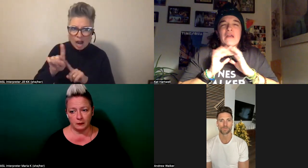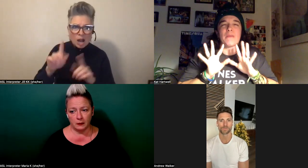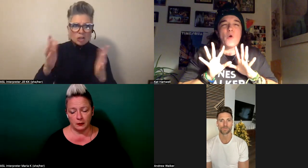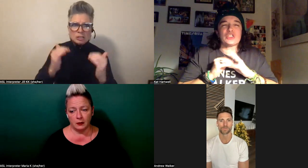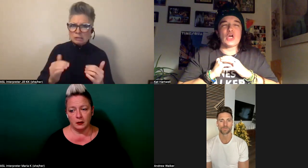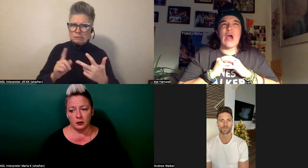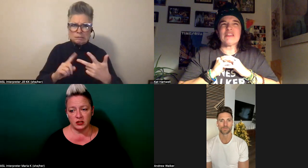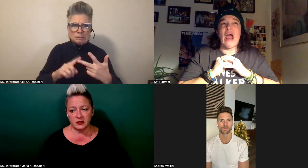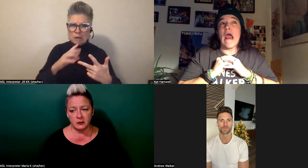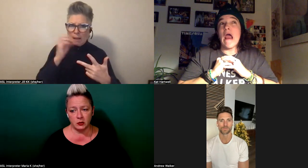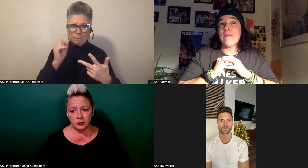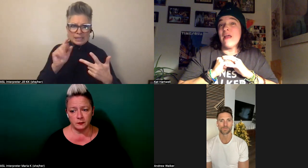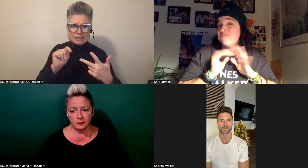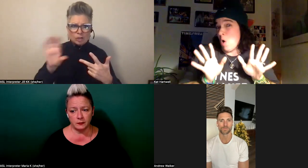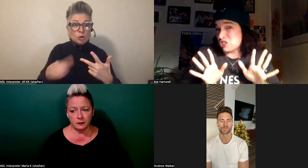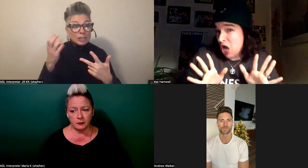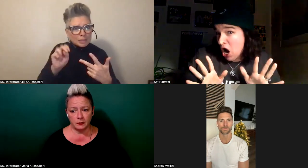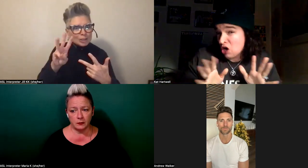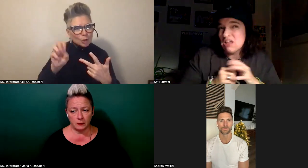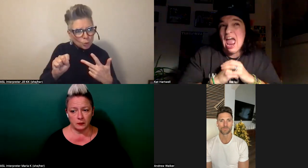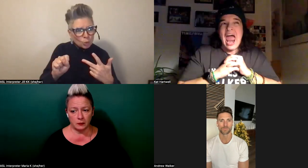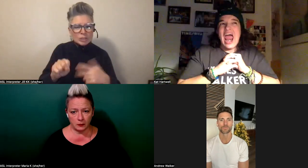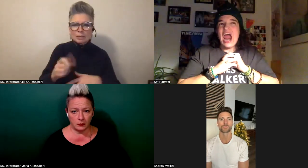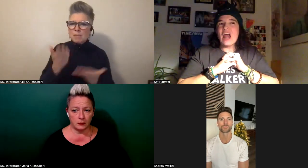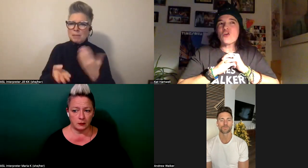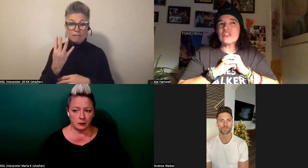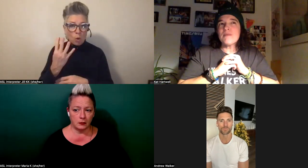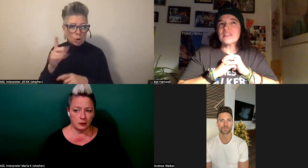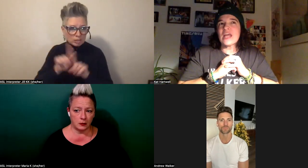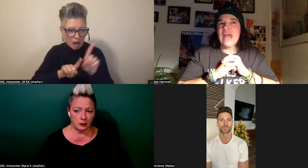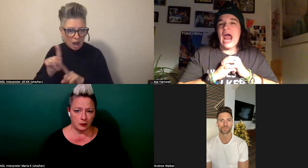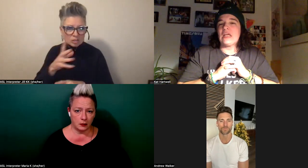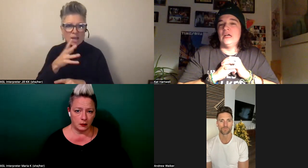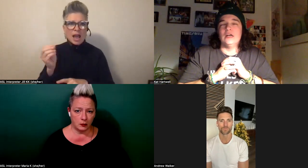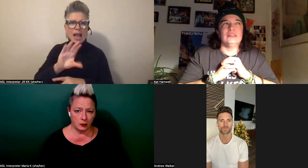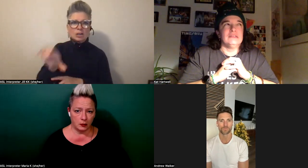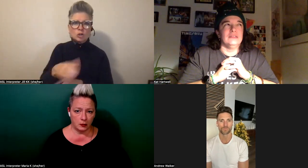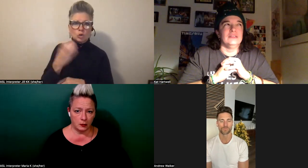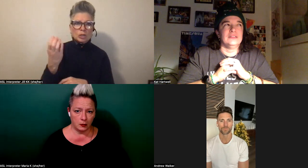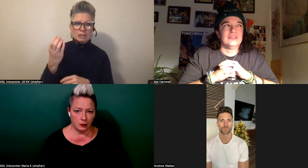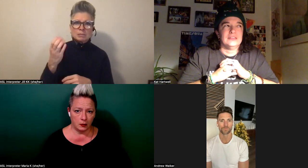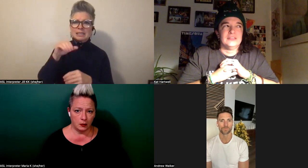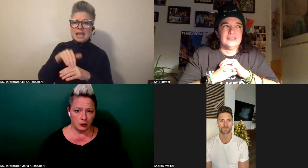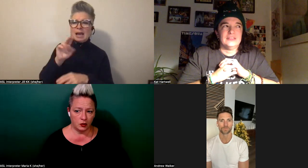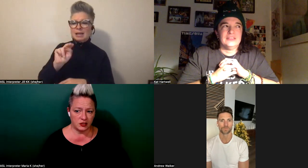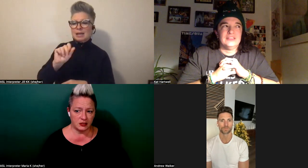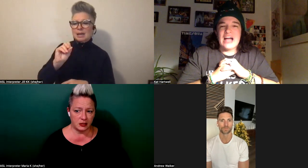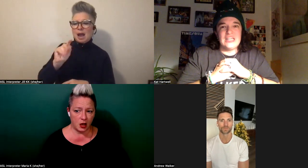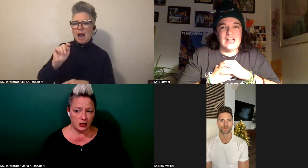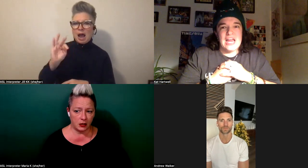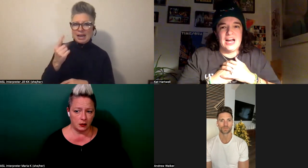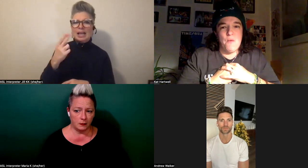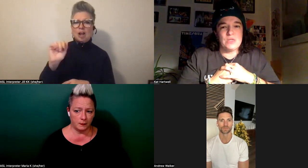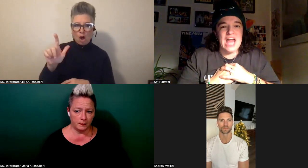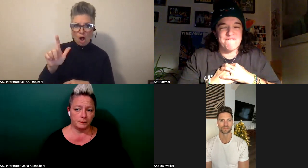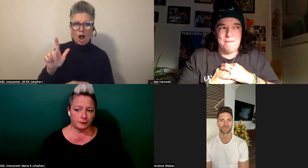not fun at the posters. I was like, maybe a 4 star. And Christmas and Notting Hill, I